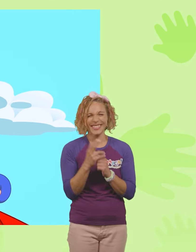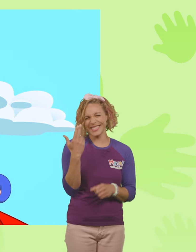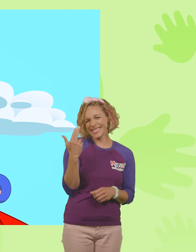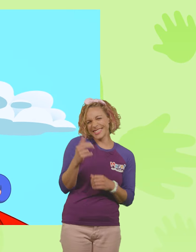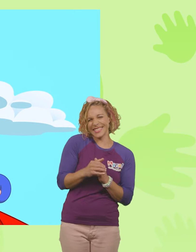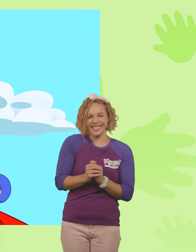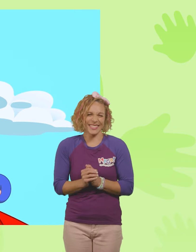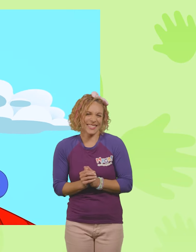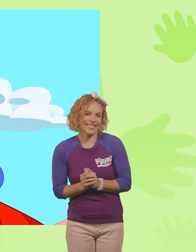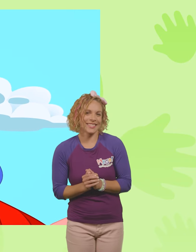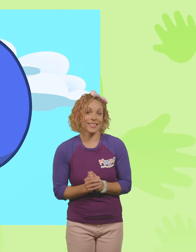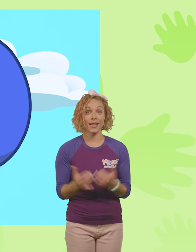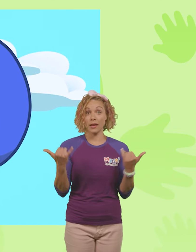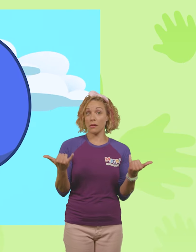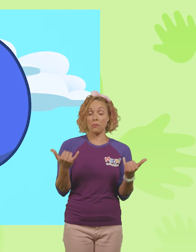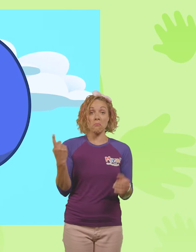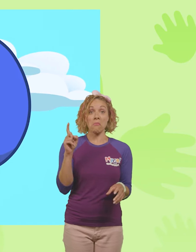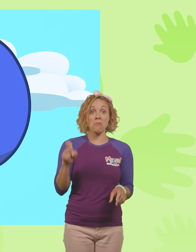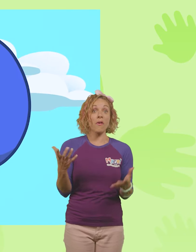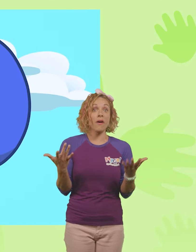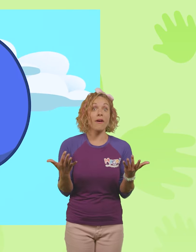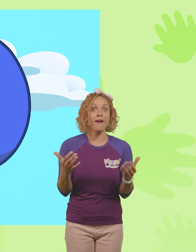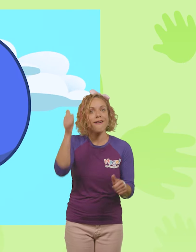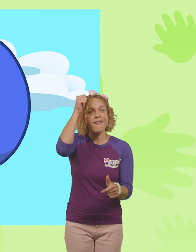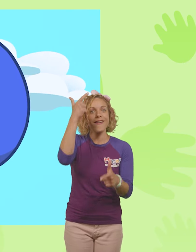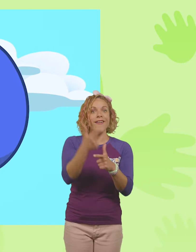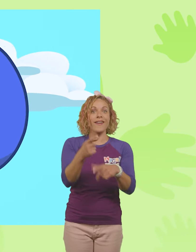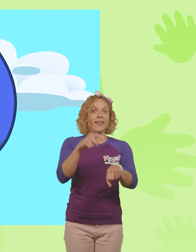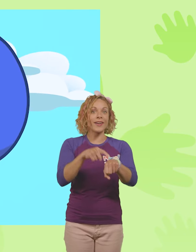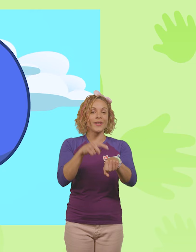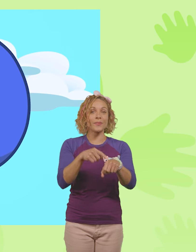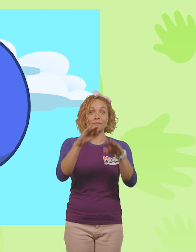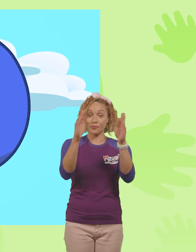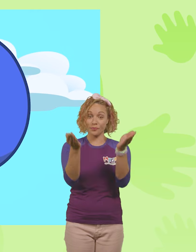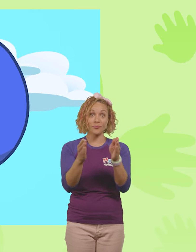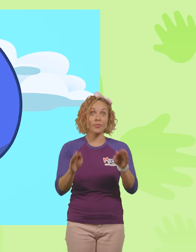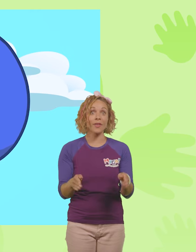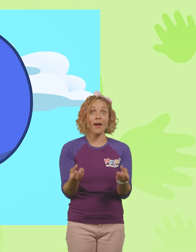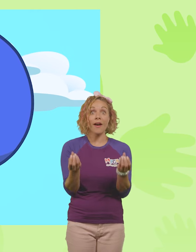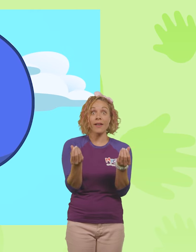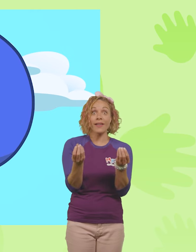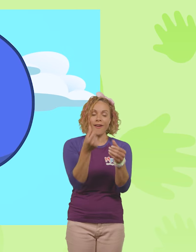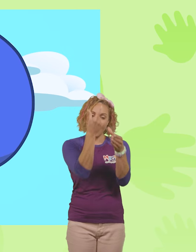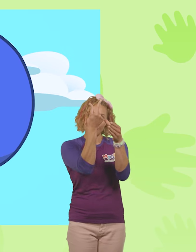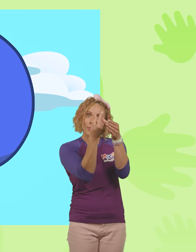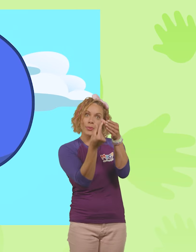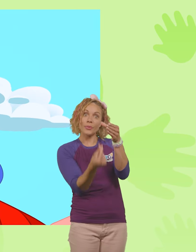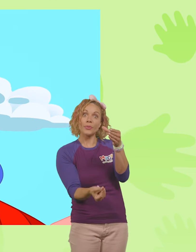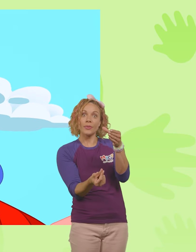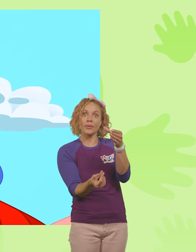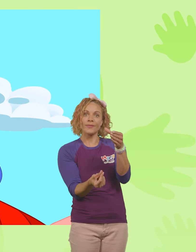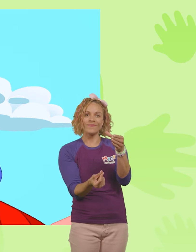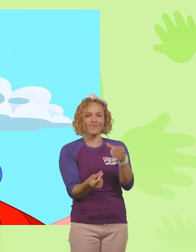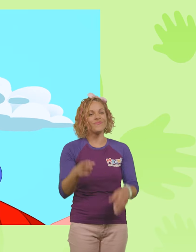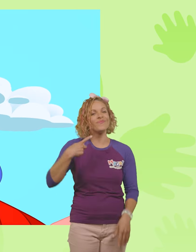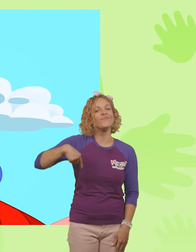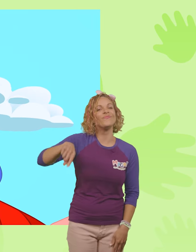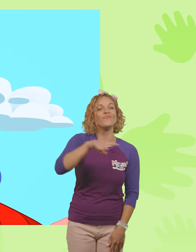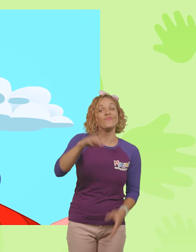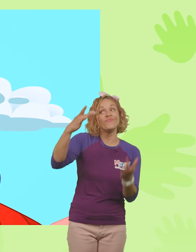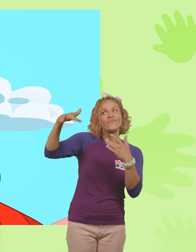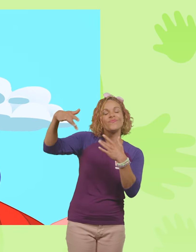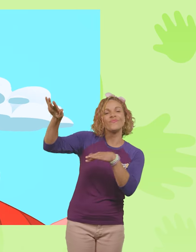Yeah. Now we only have to wait until Brother Time's hourglass runs out of sand, and we will be